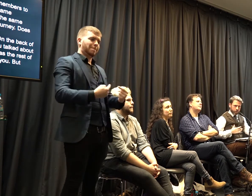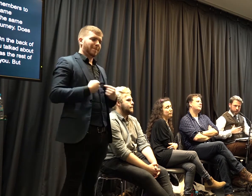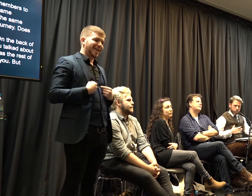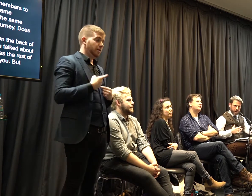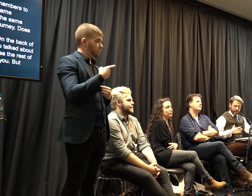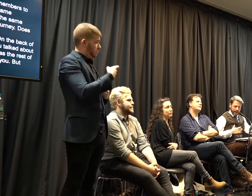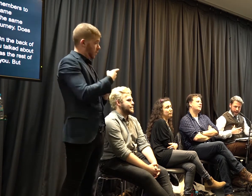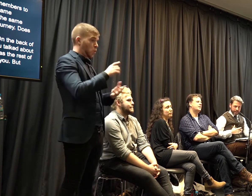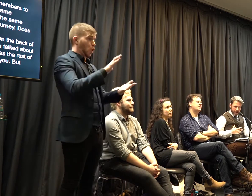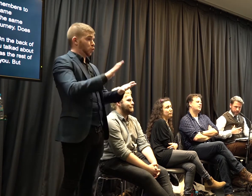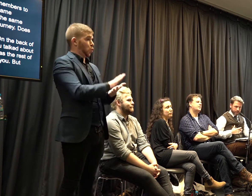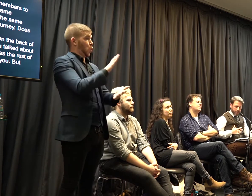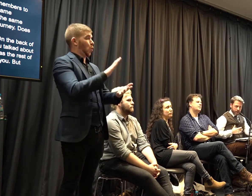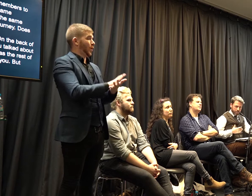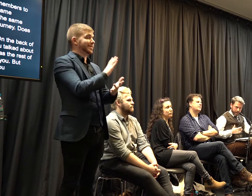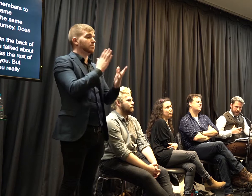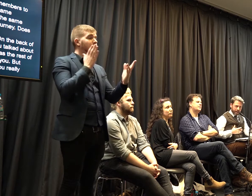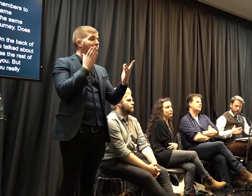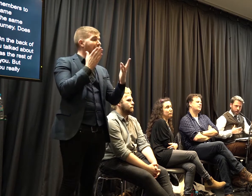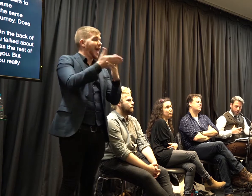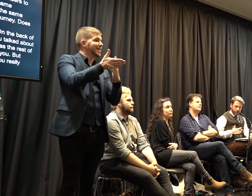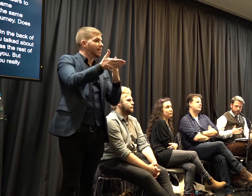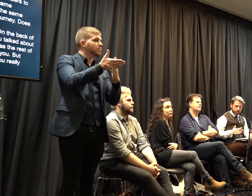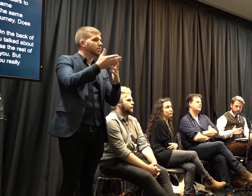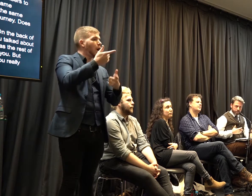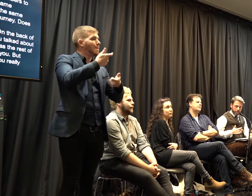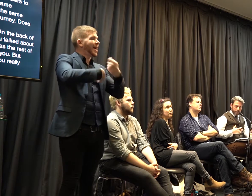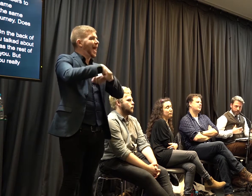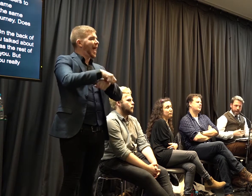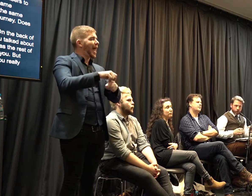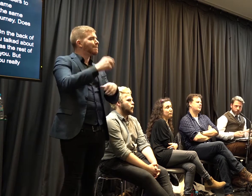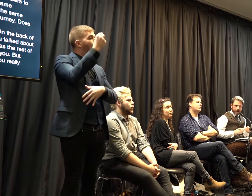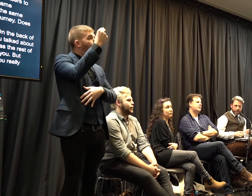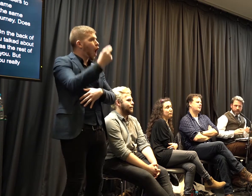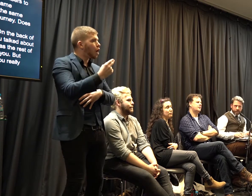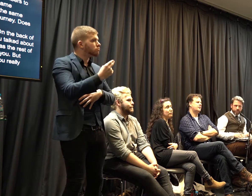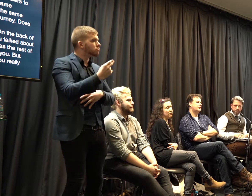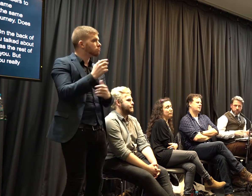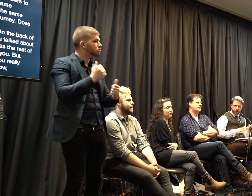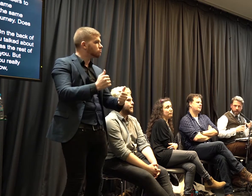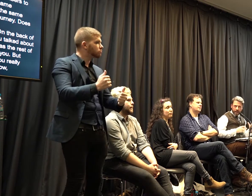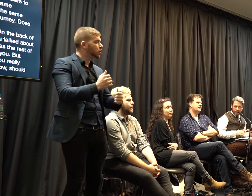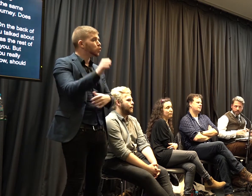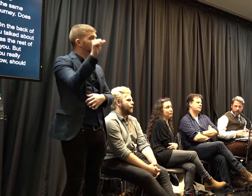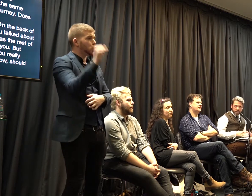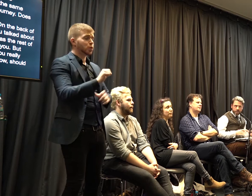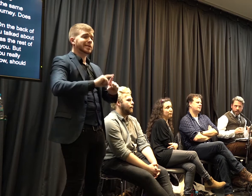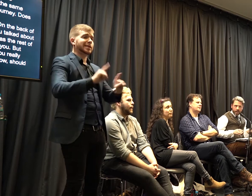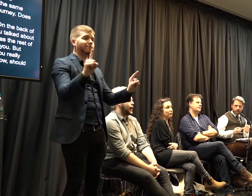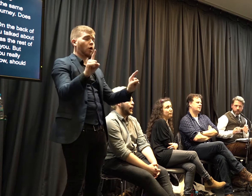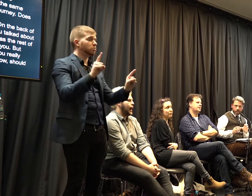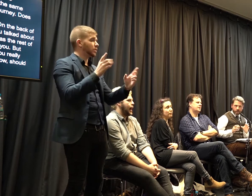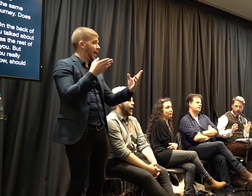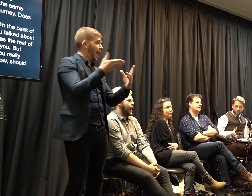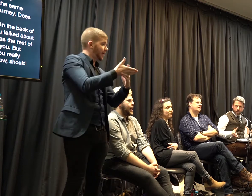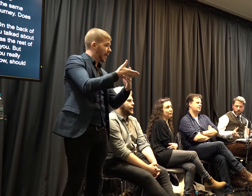really enjoyed where the access became artful. Now, should there be a difference between access